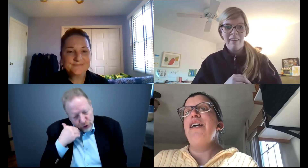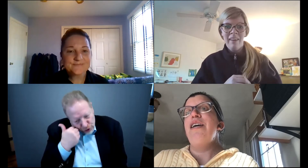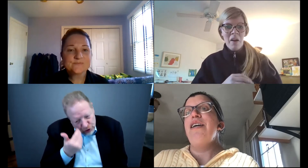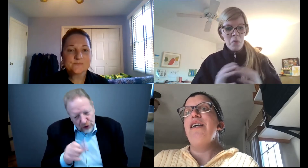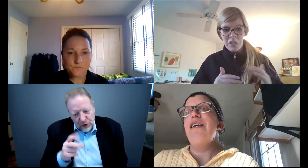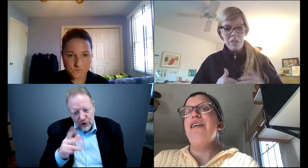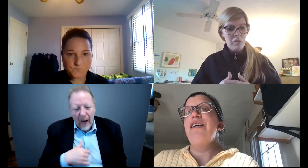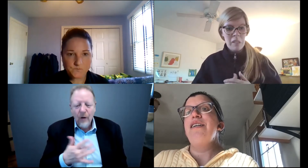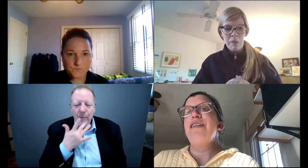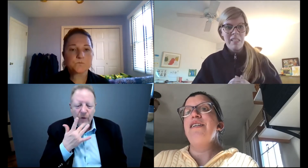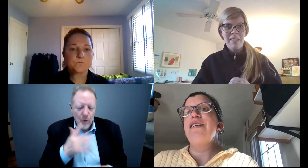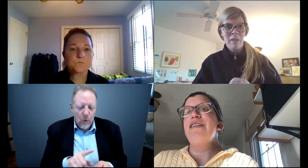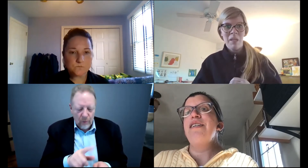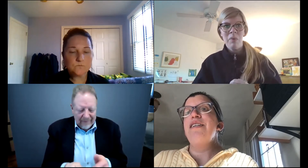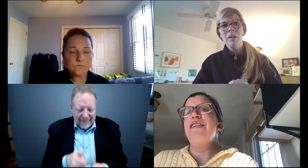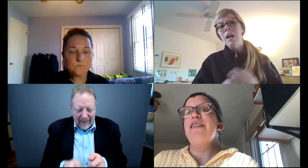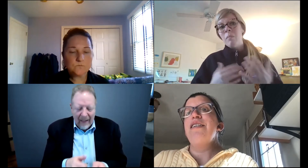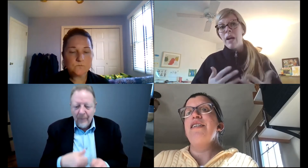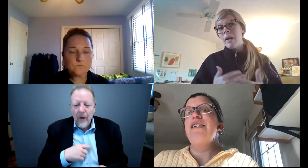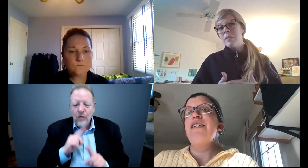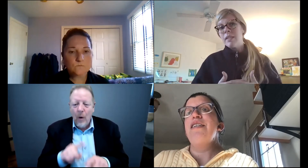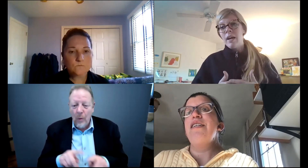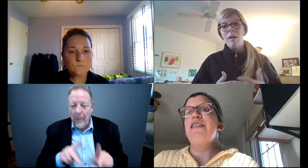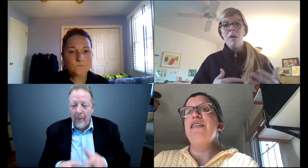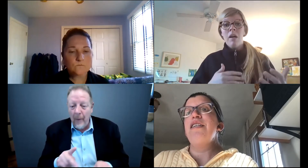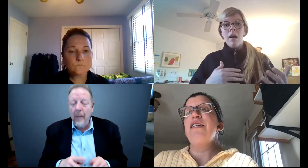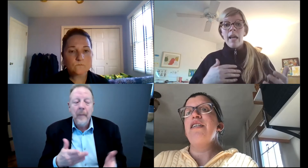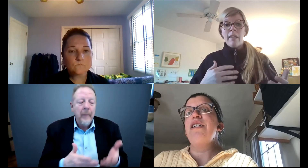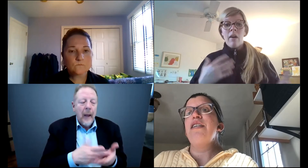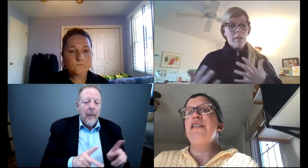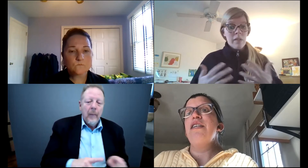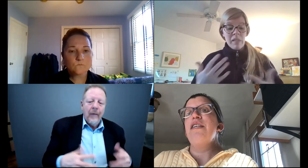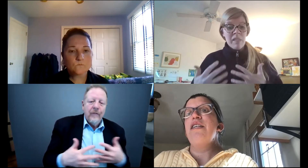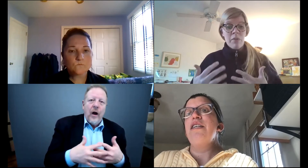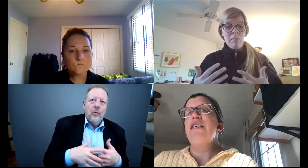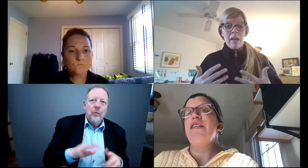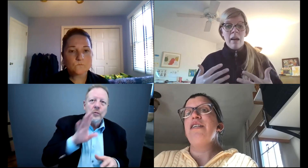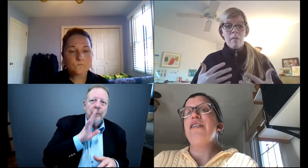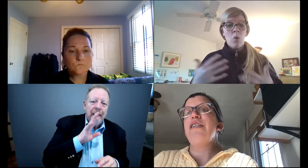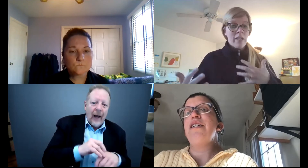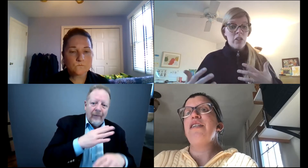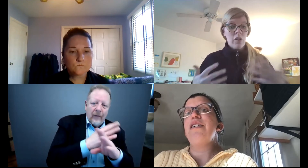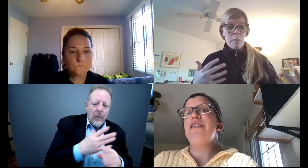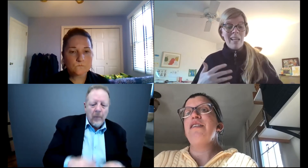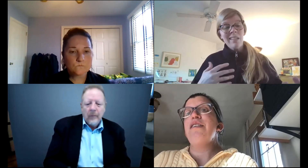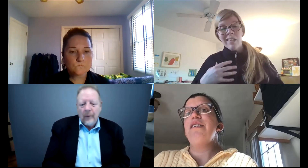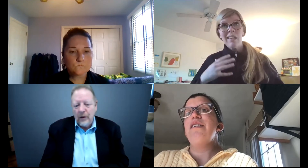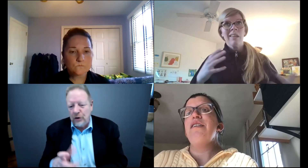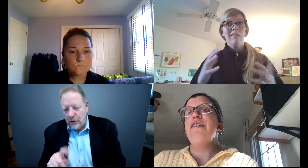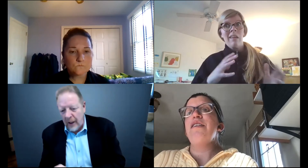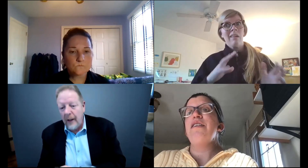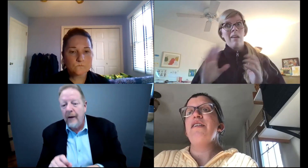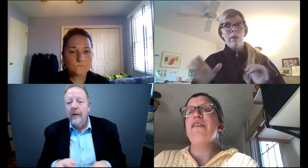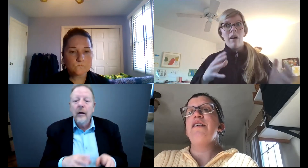text my questions and responses to people, perhaps. And also sometimes if you make questions